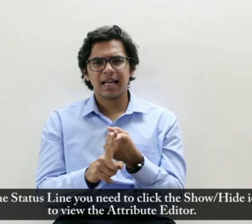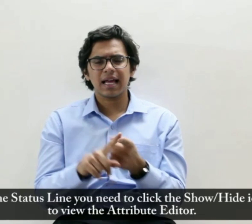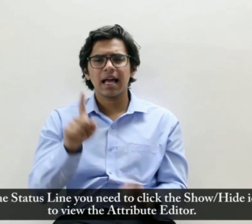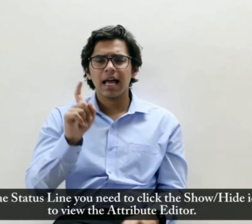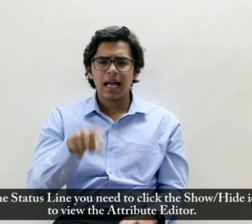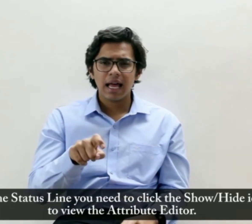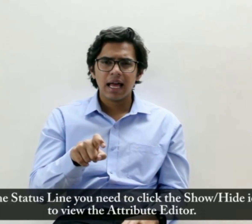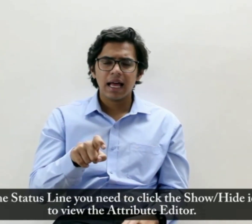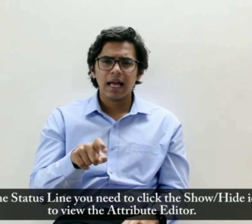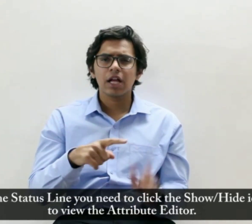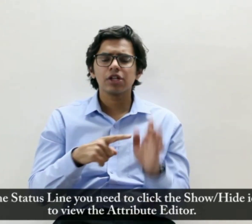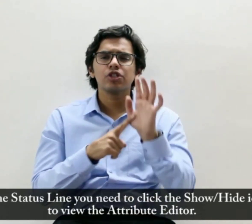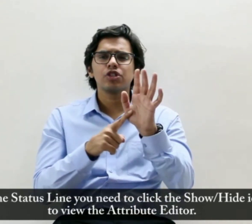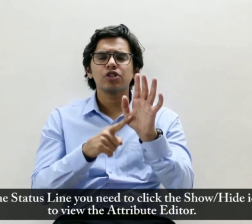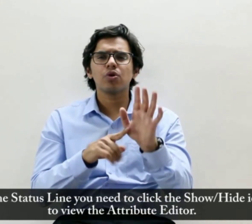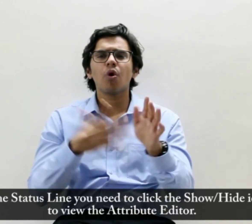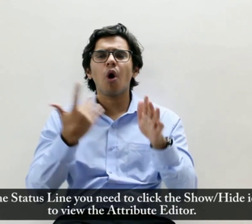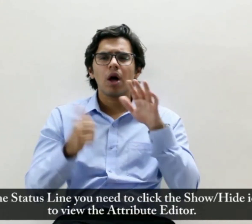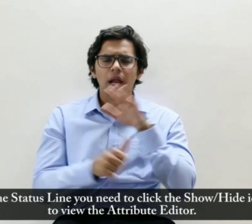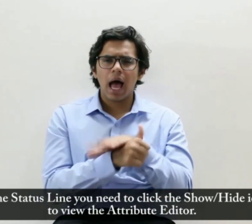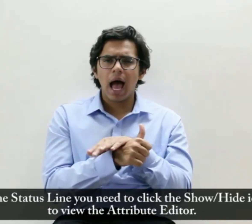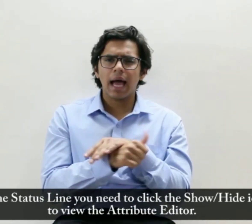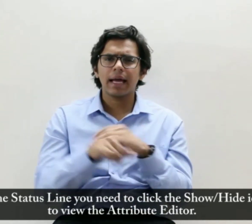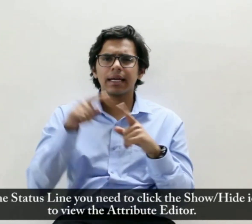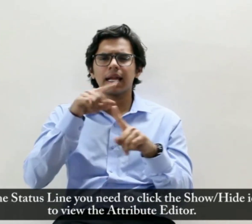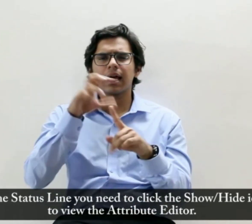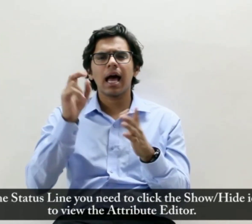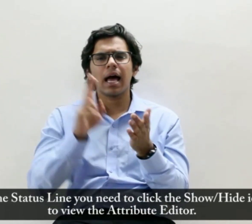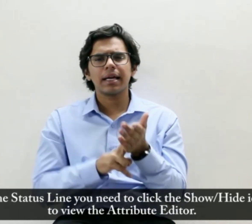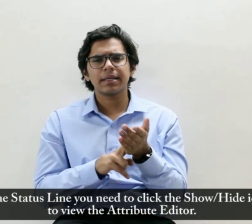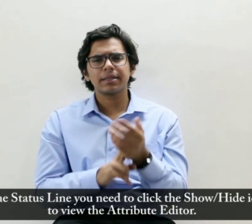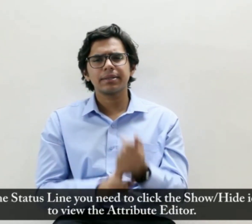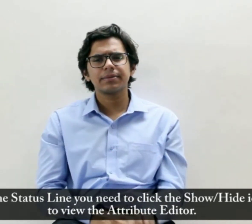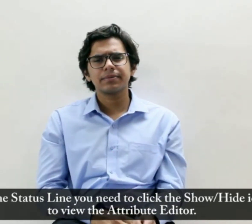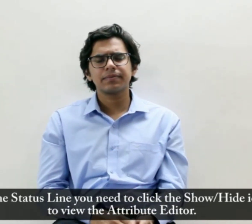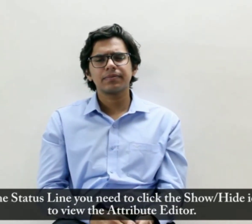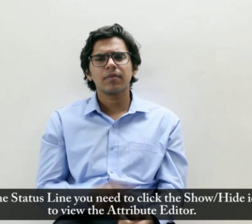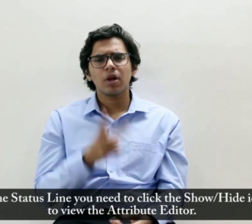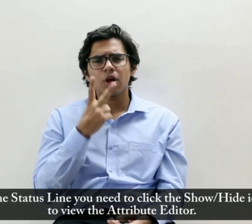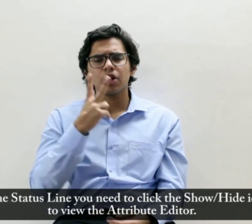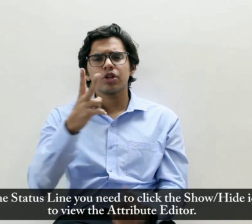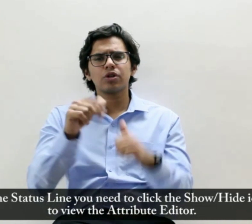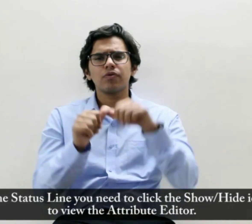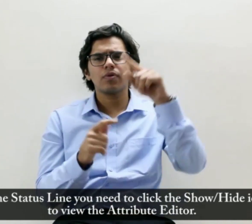click the Show Height icon to view the Attribute Editor.